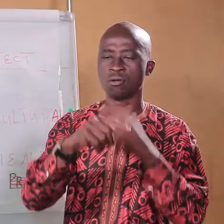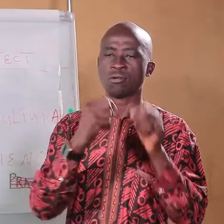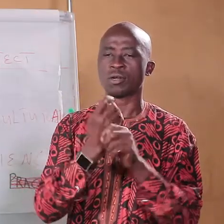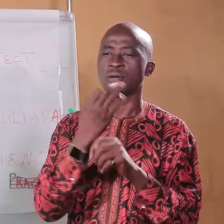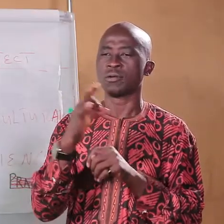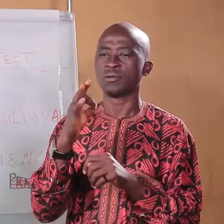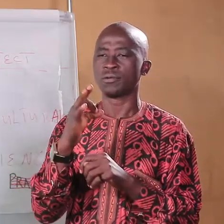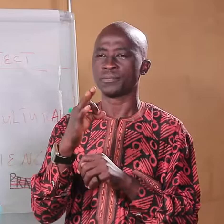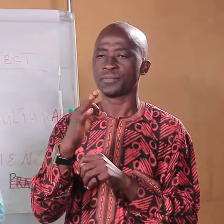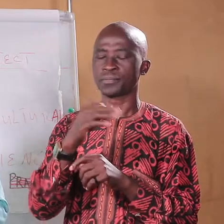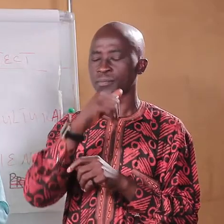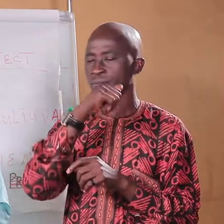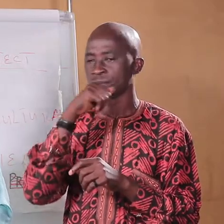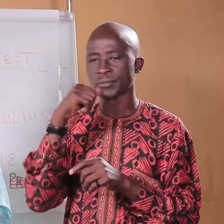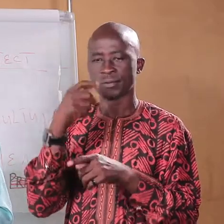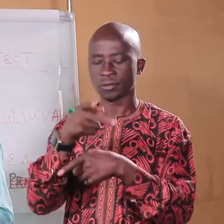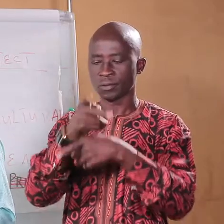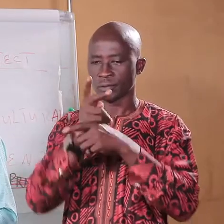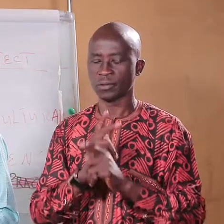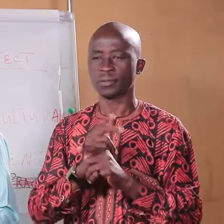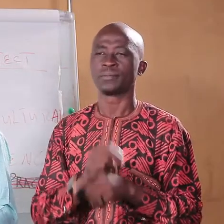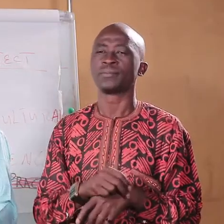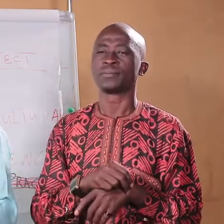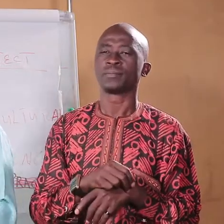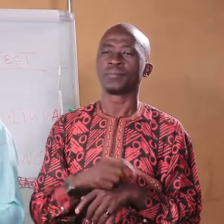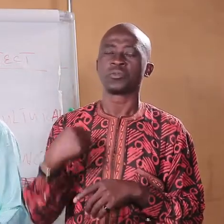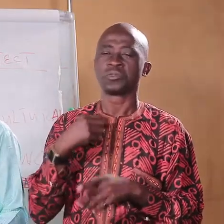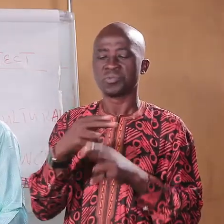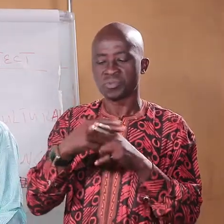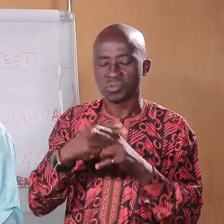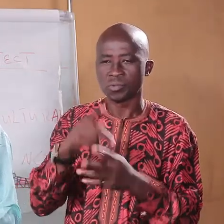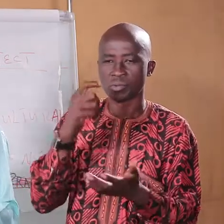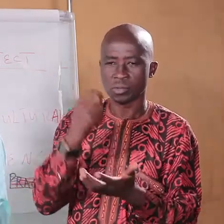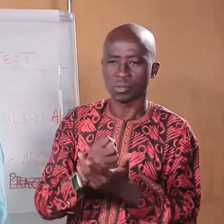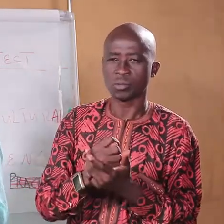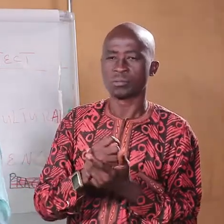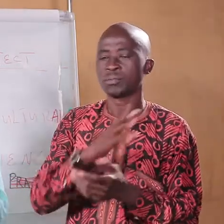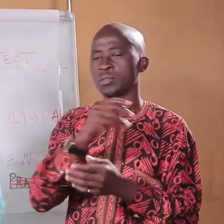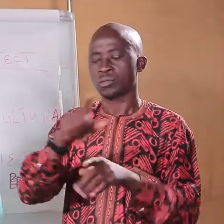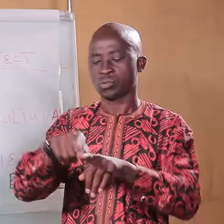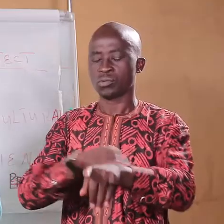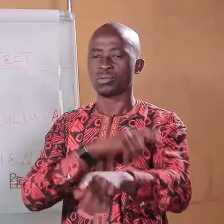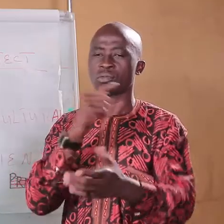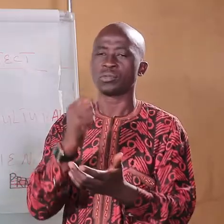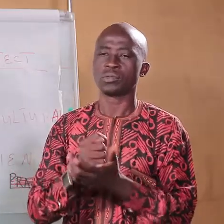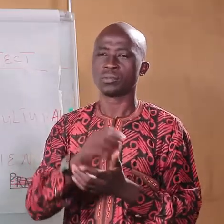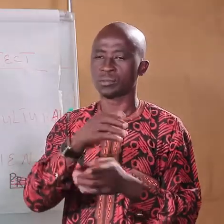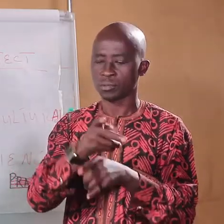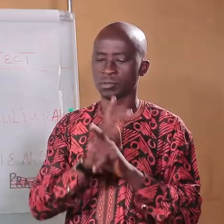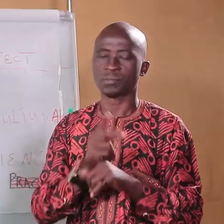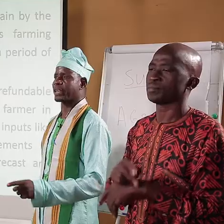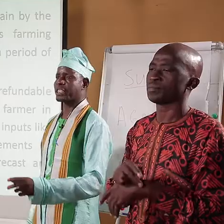types of agricultural credit. We have the short-term credit and the long-term credit.